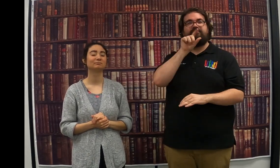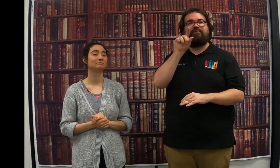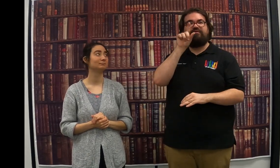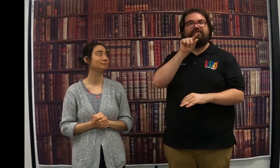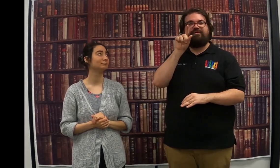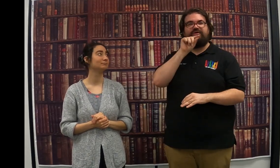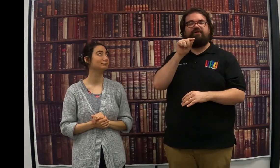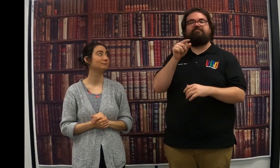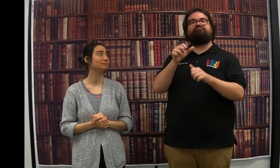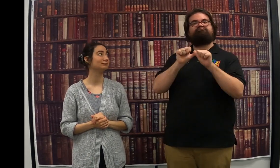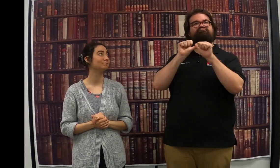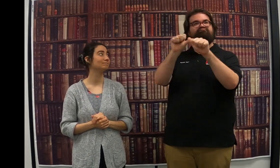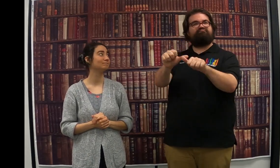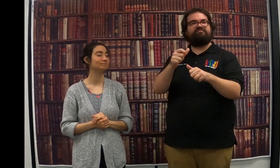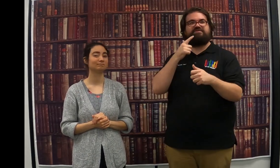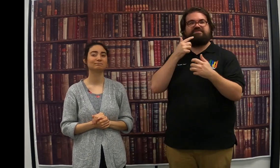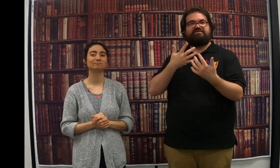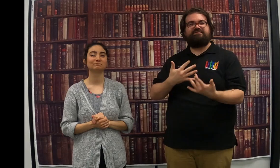and sang.